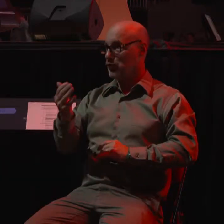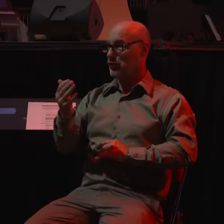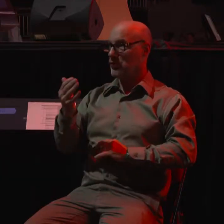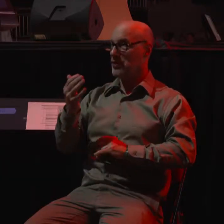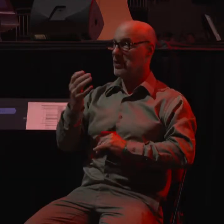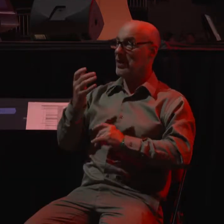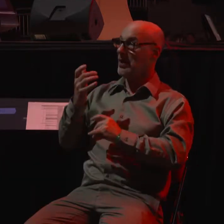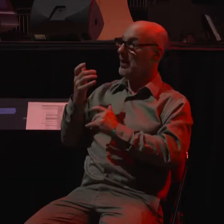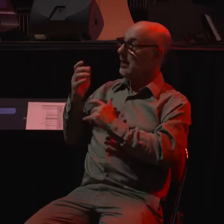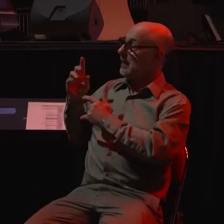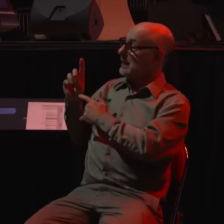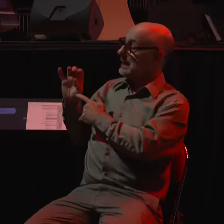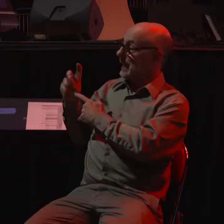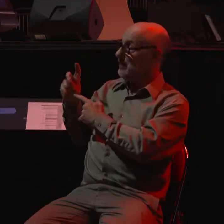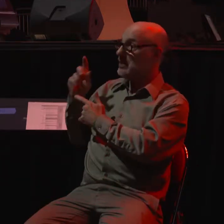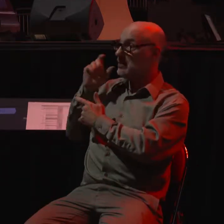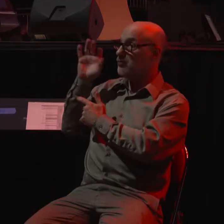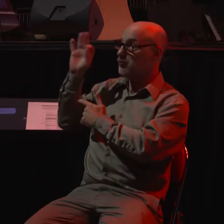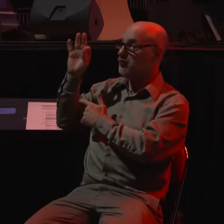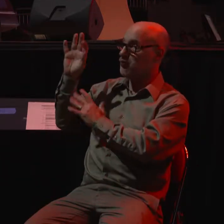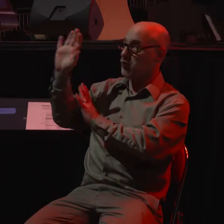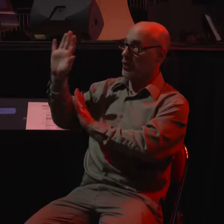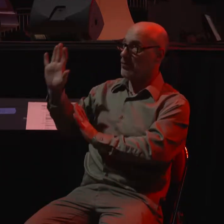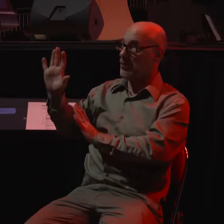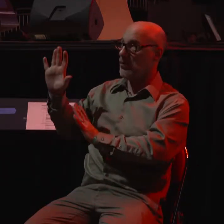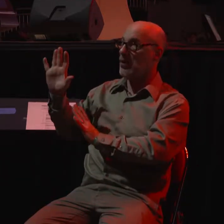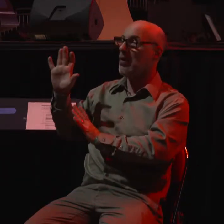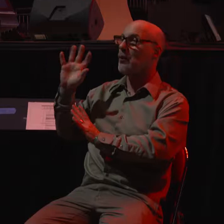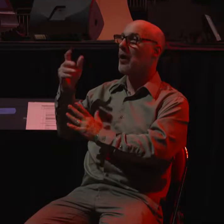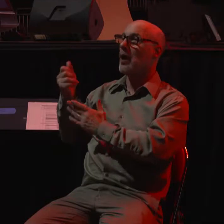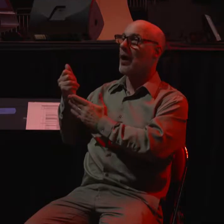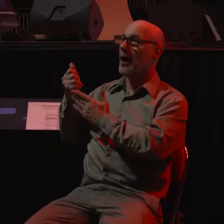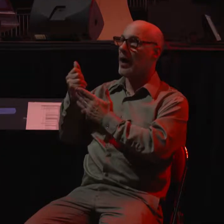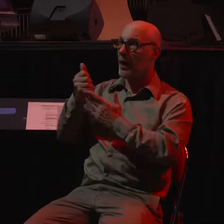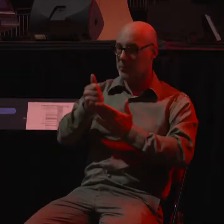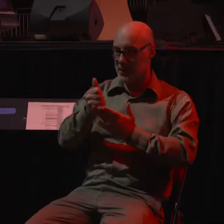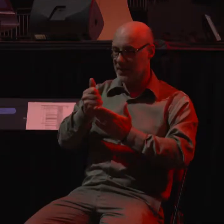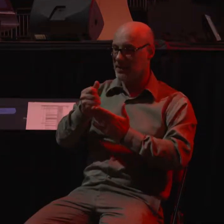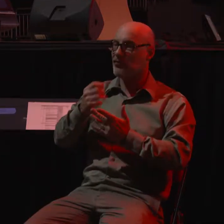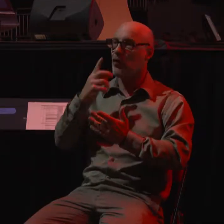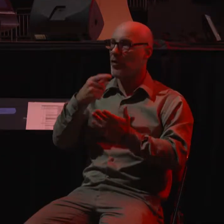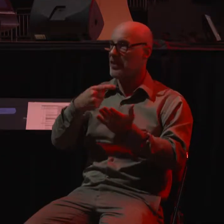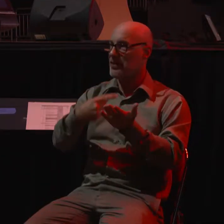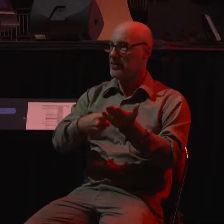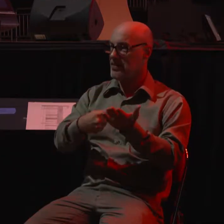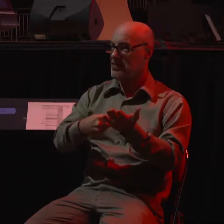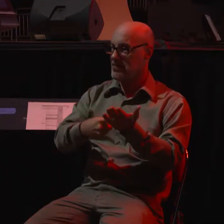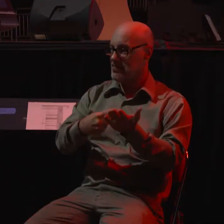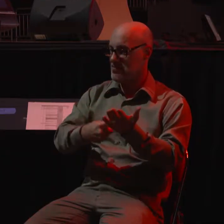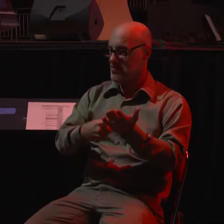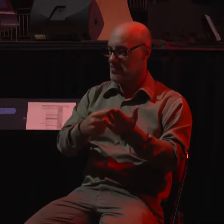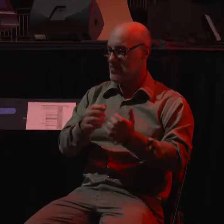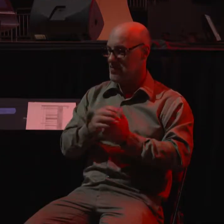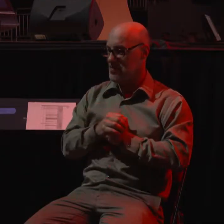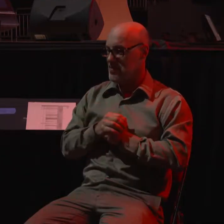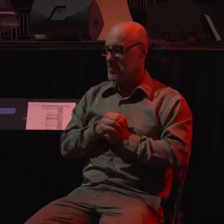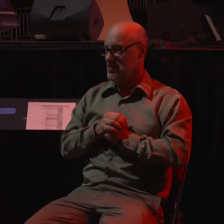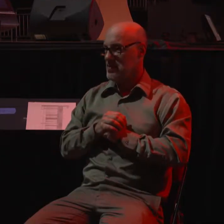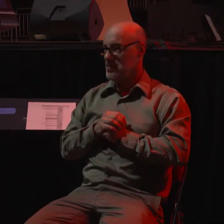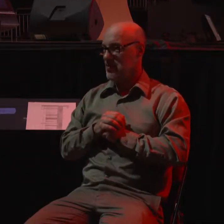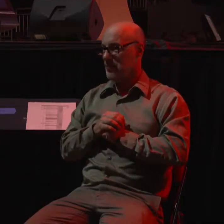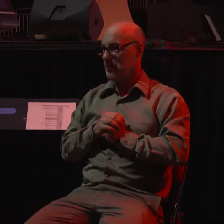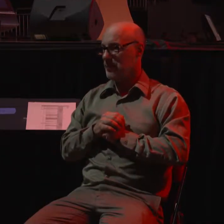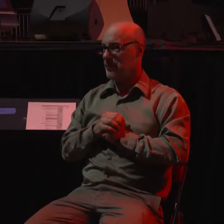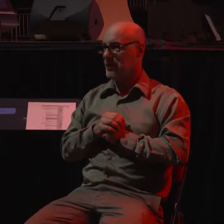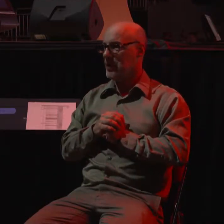David's excellent message to us just a moment ago. Just sort of set up this conversation in so many rich ways. Let me do